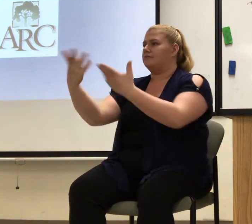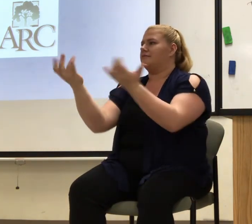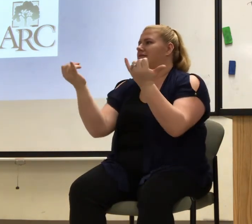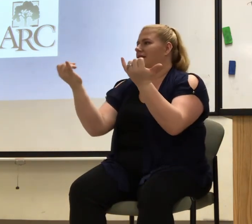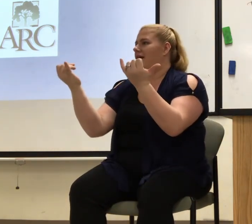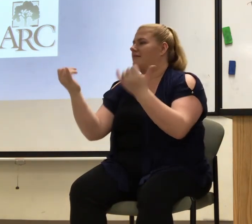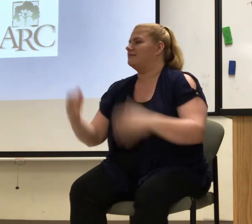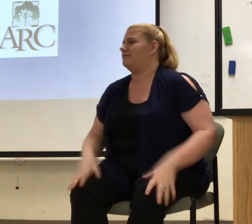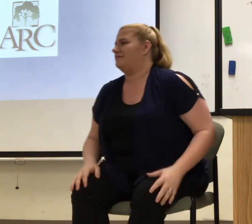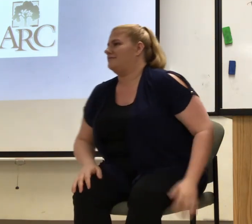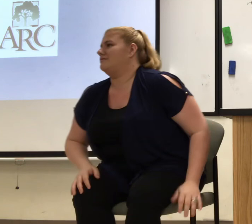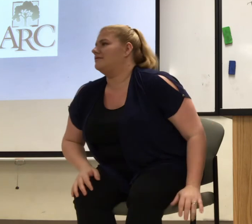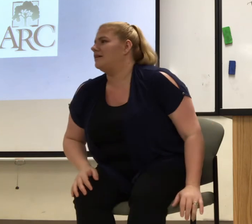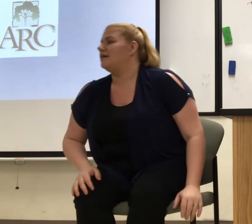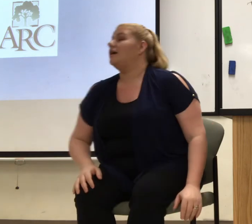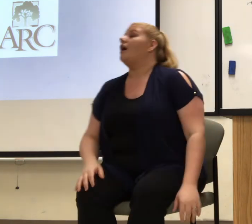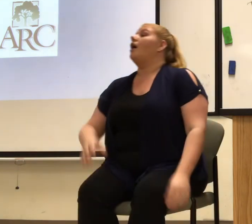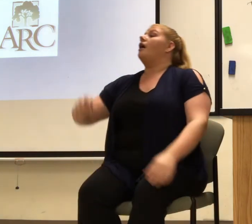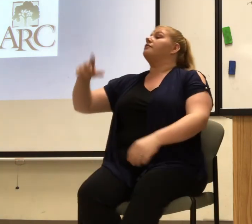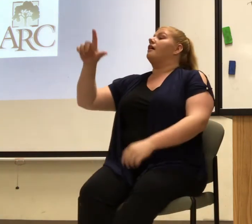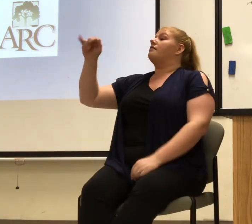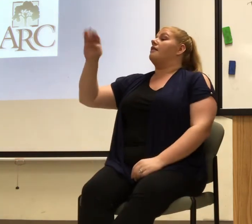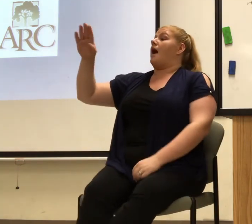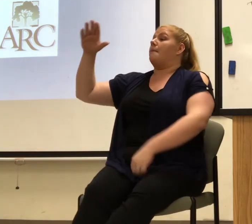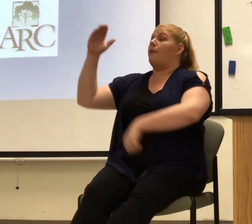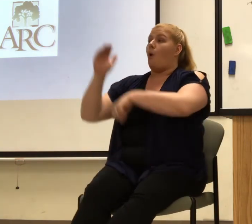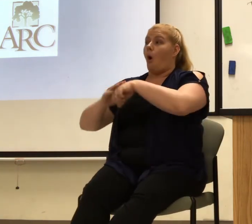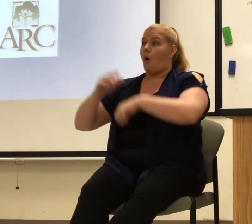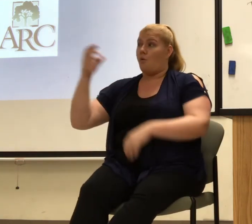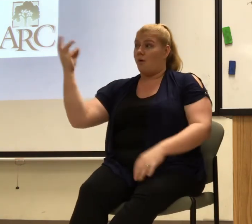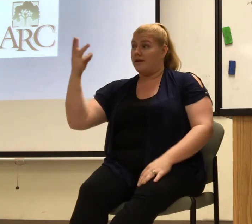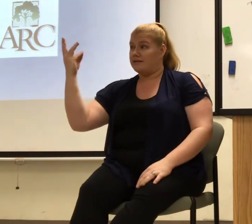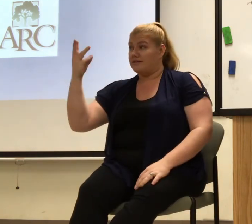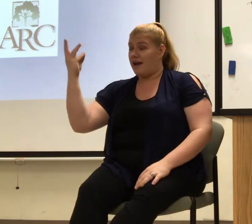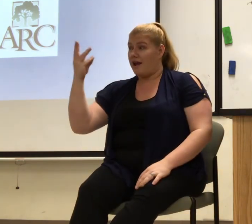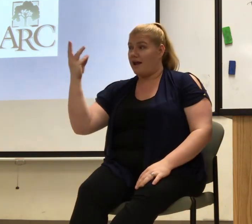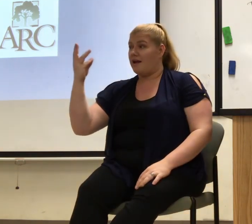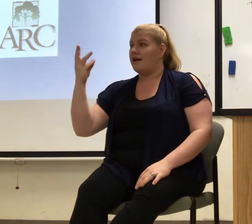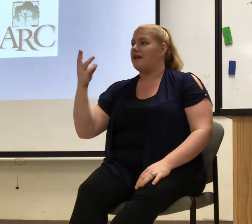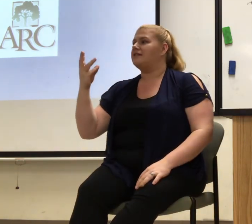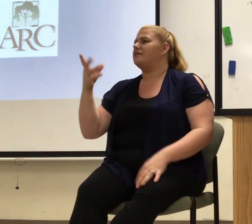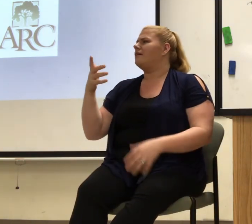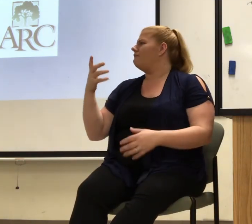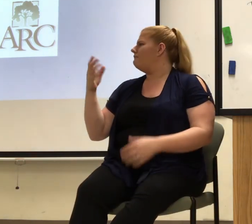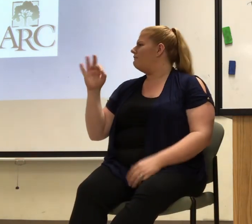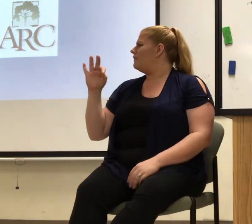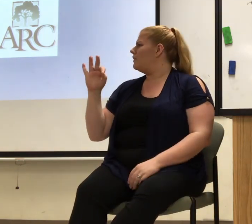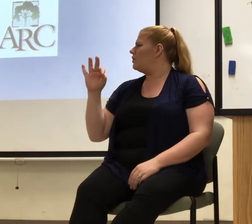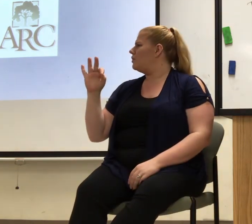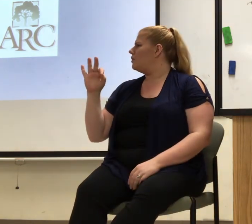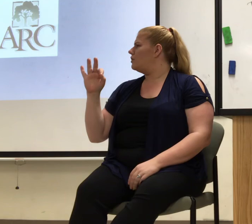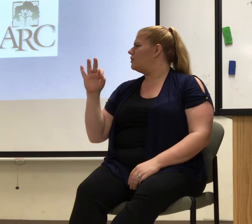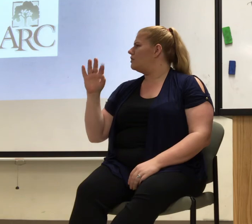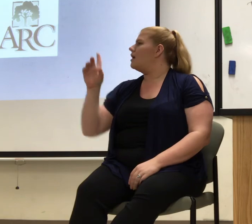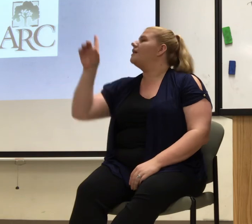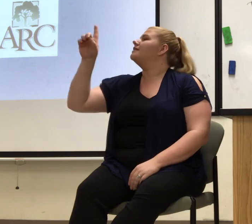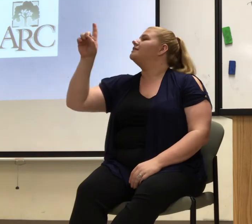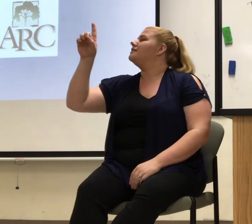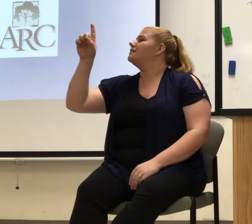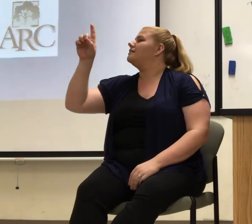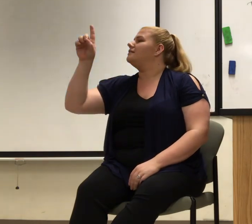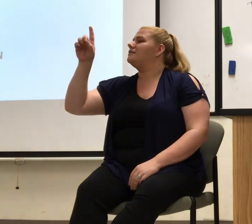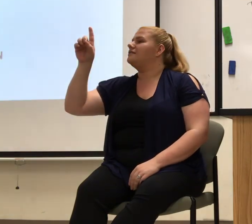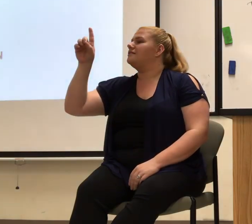Okay. There's a lab on Wednesday called diffusion and osmosis. And so what I'm saying is the idea of